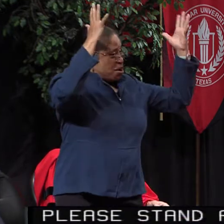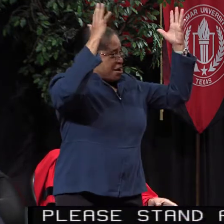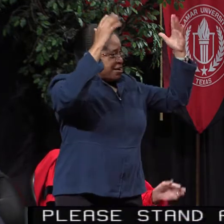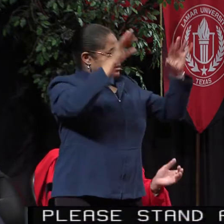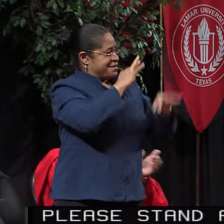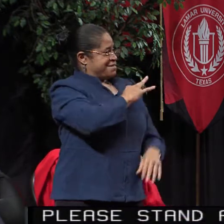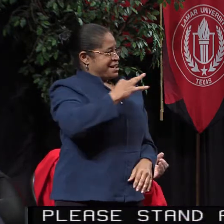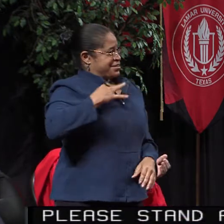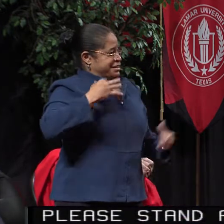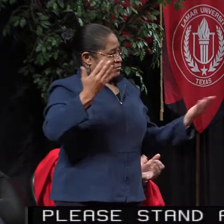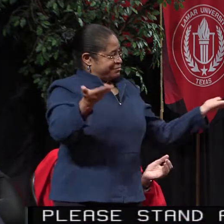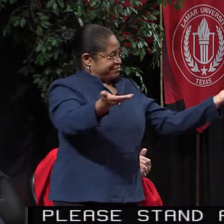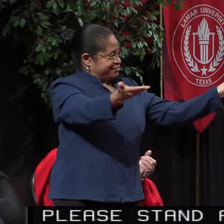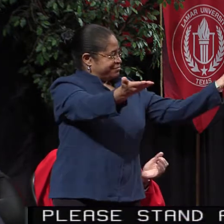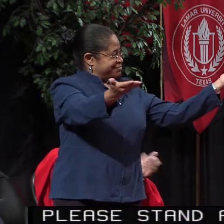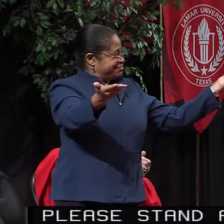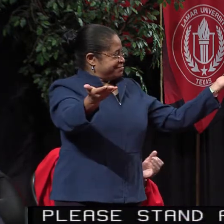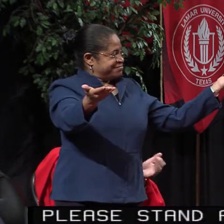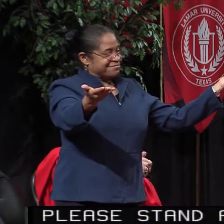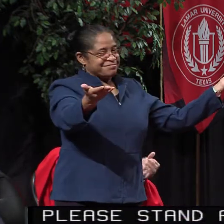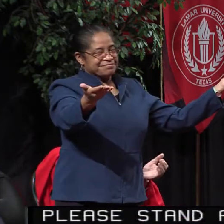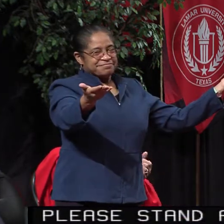faculty.